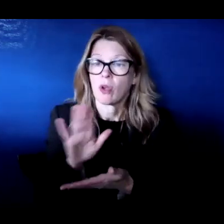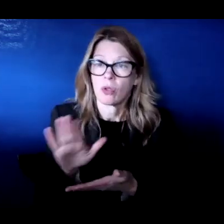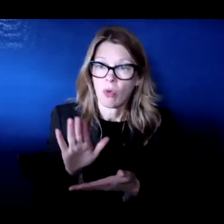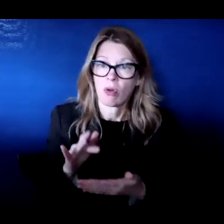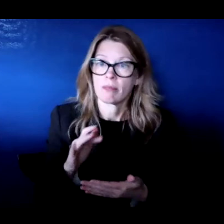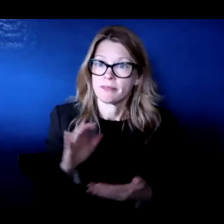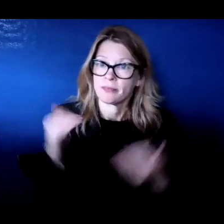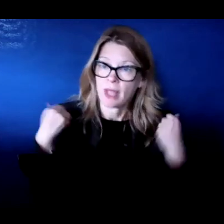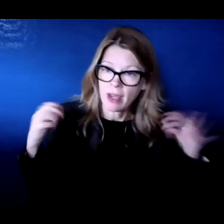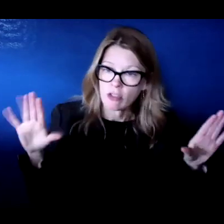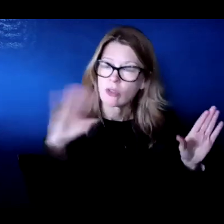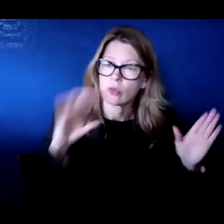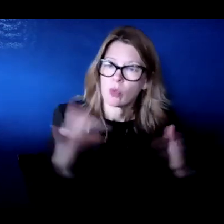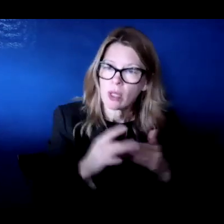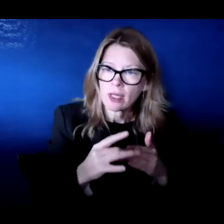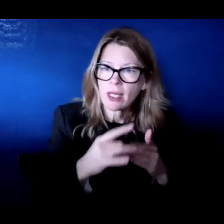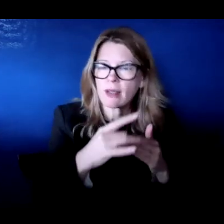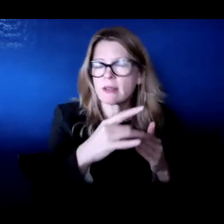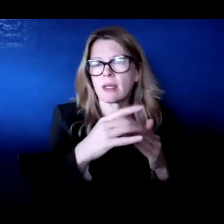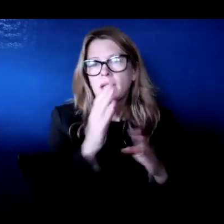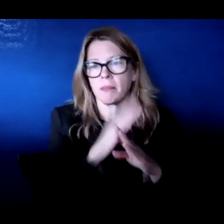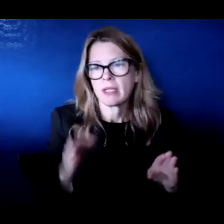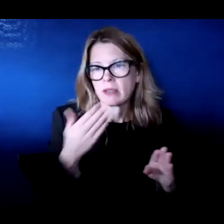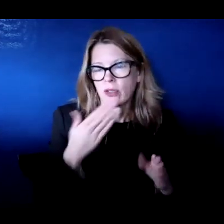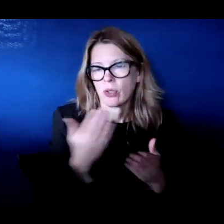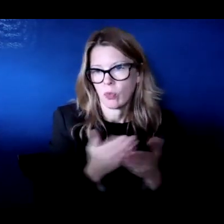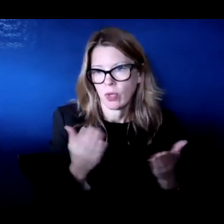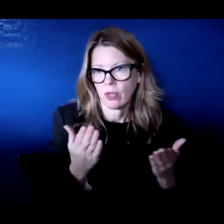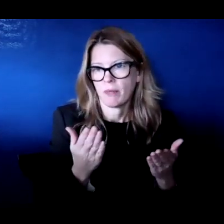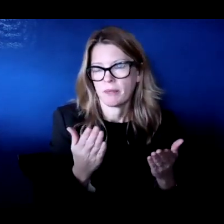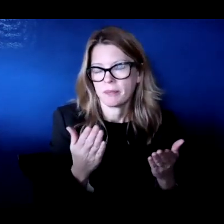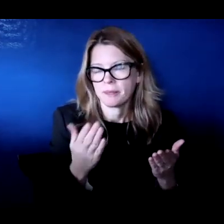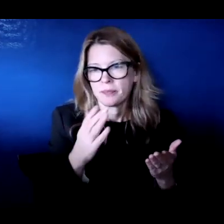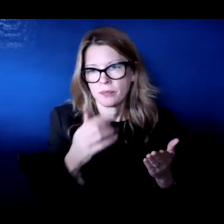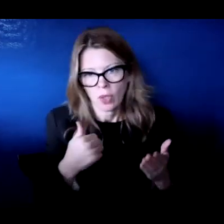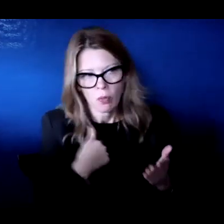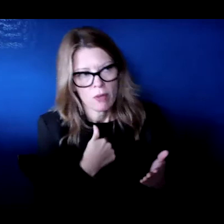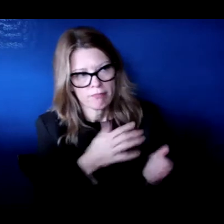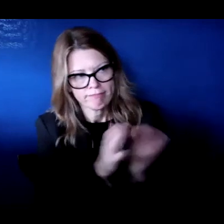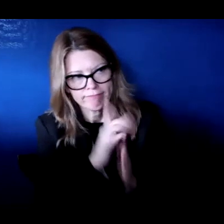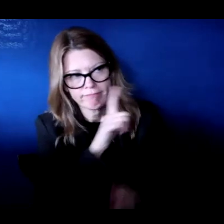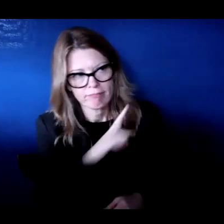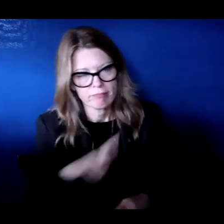angels may lead us in paths of peace and goodwill, we entreat you, O Lord.